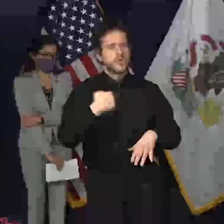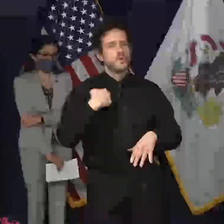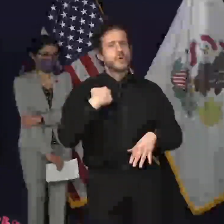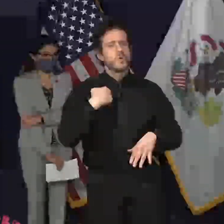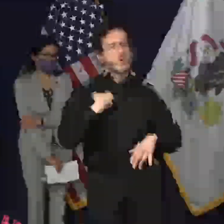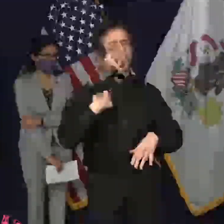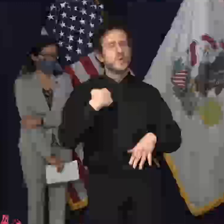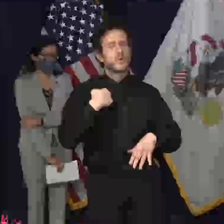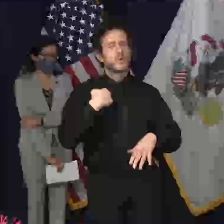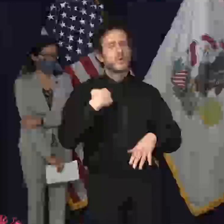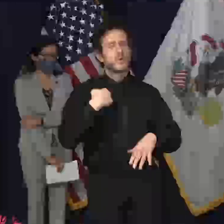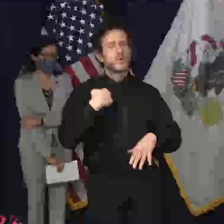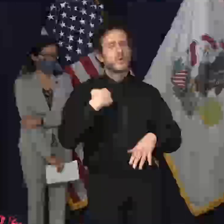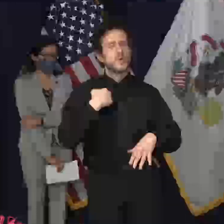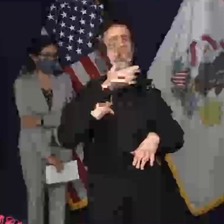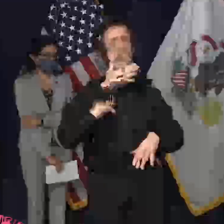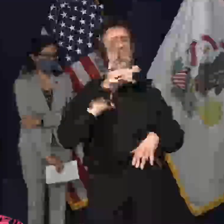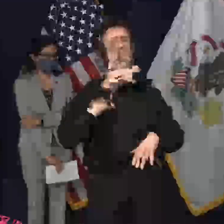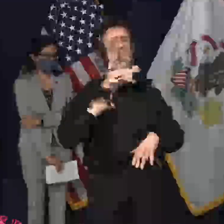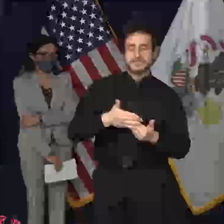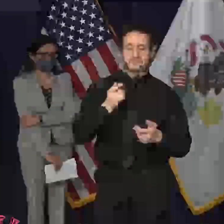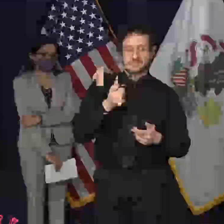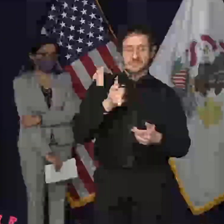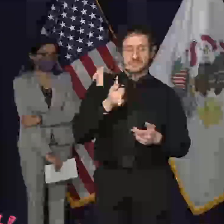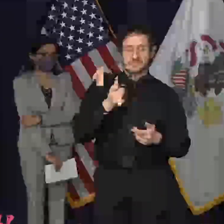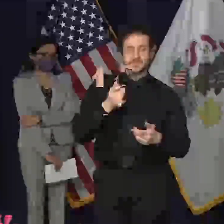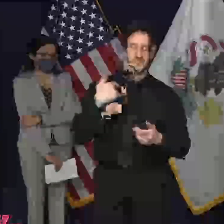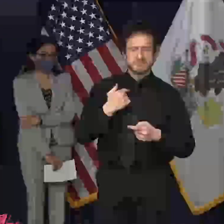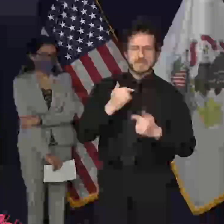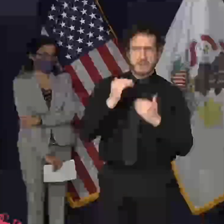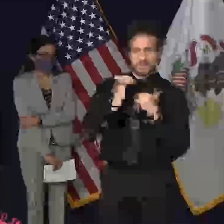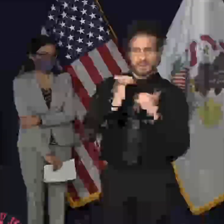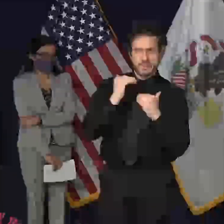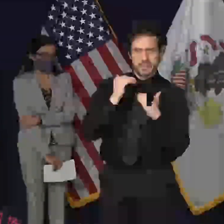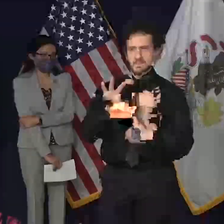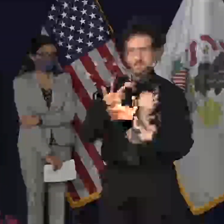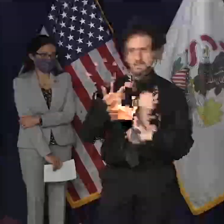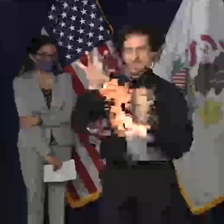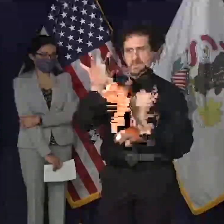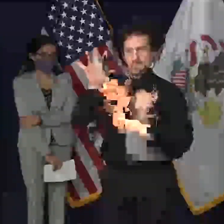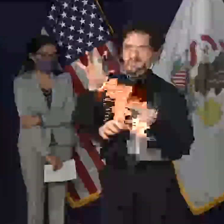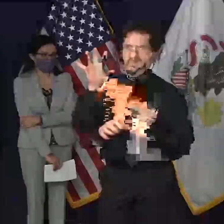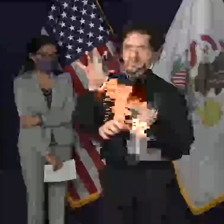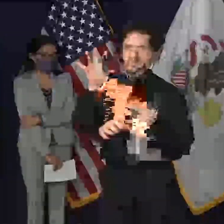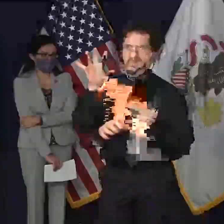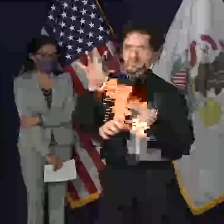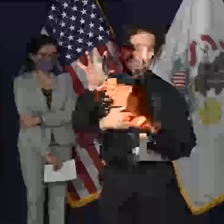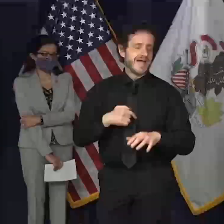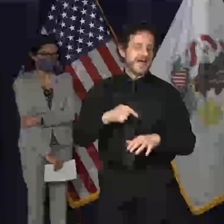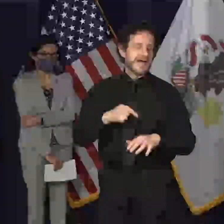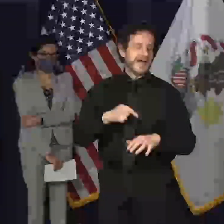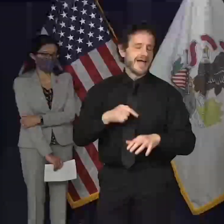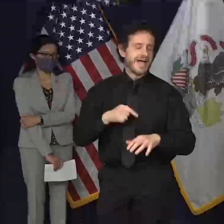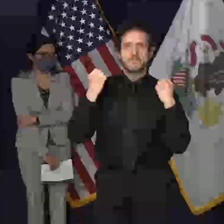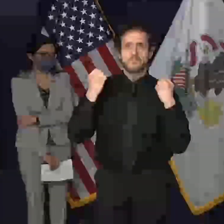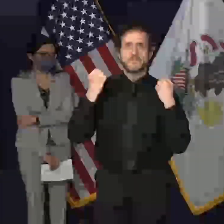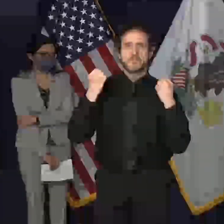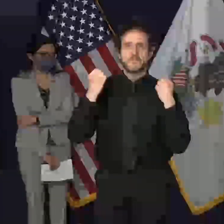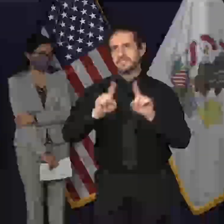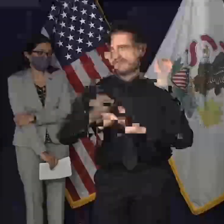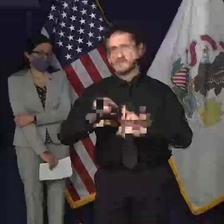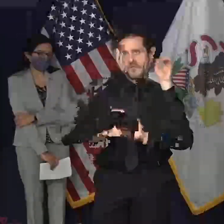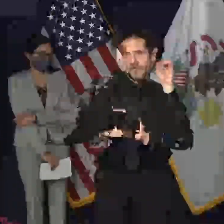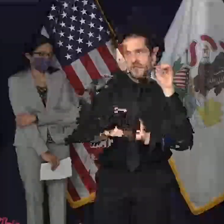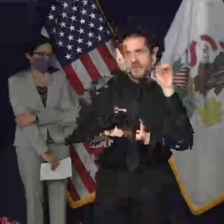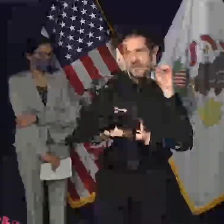for everybody if it was done in this number of regions. I'm sure that there are a lot of opinions about how you could draw the lines. I know I